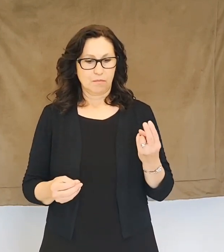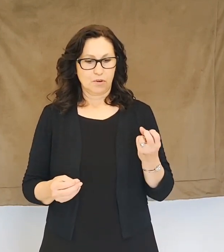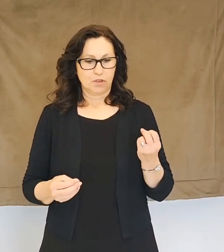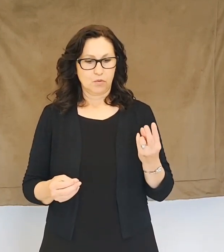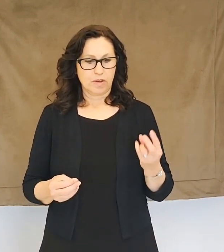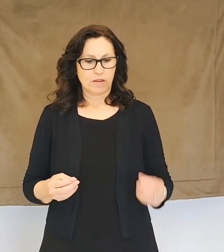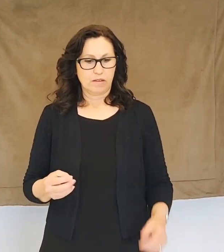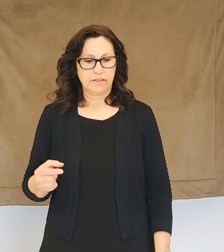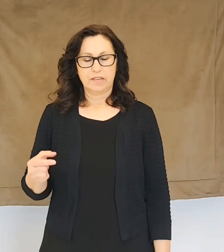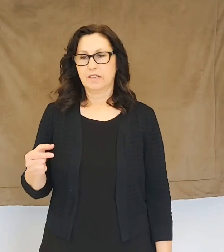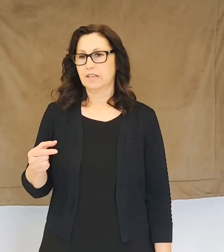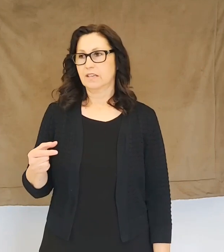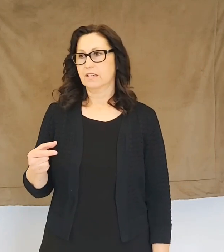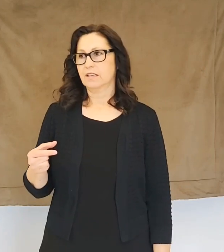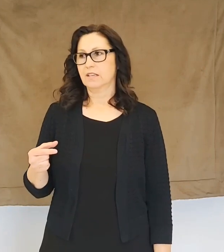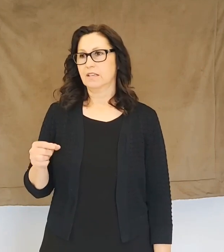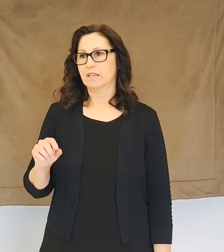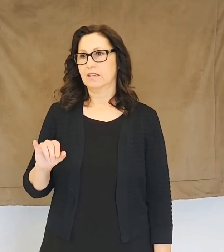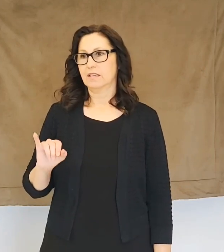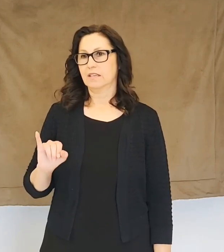Number 12,